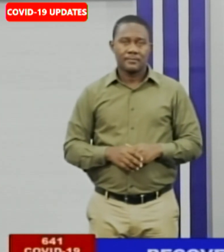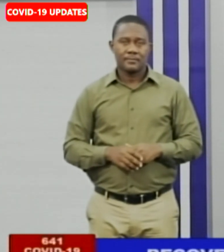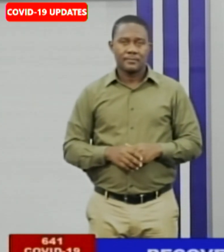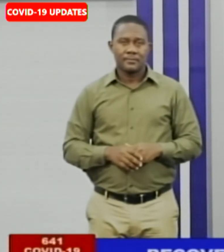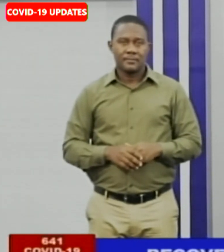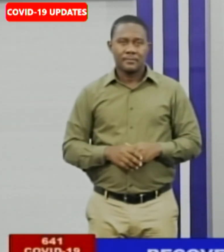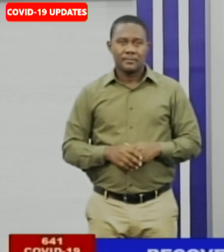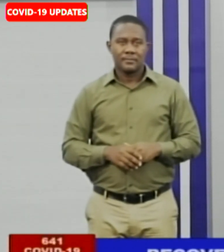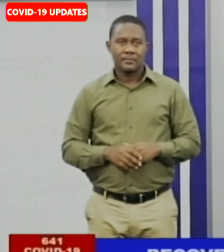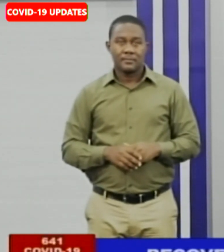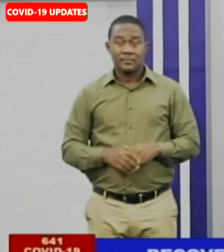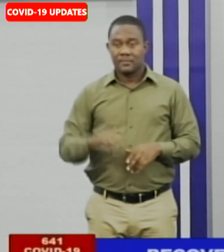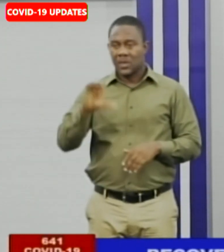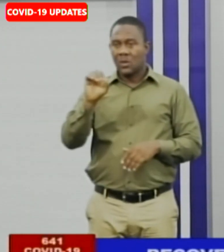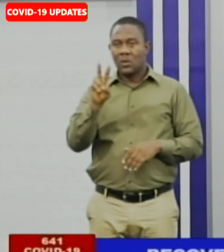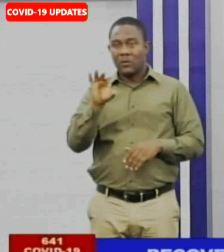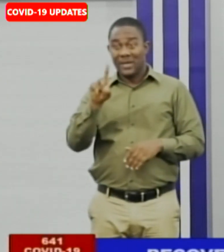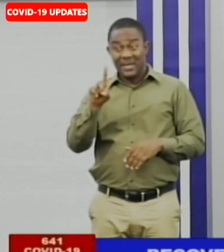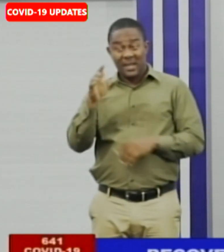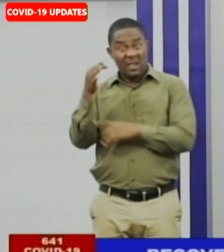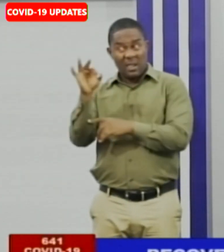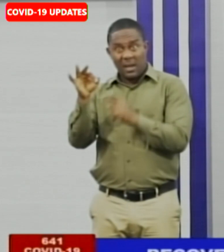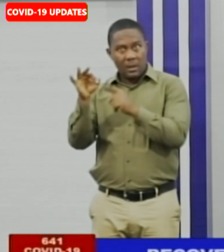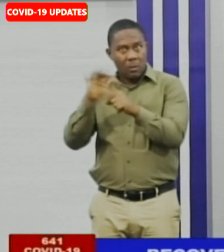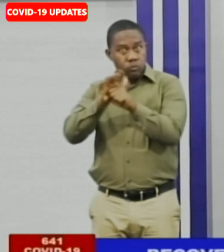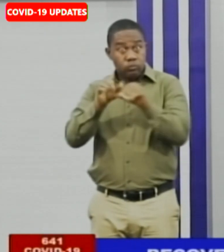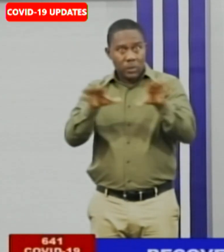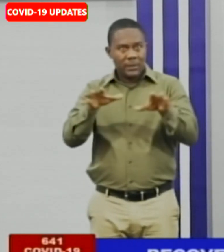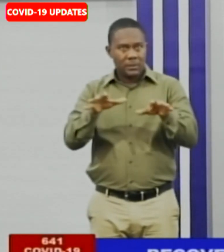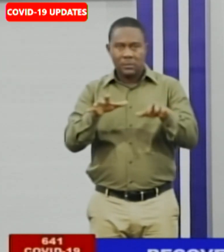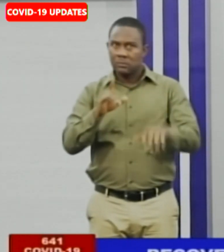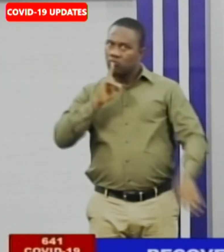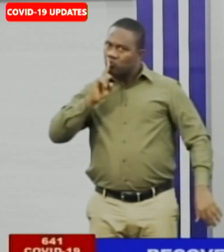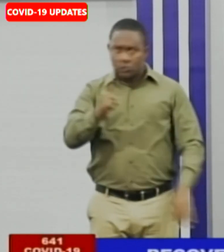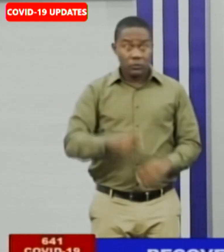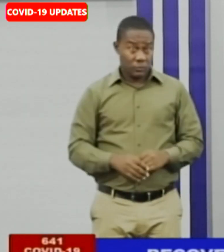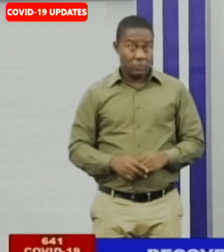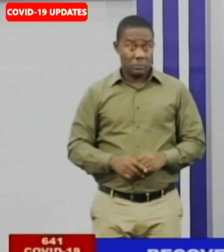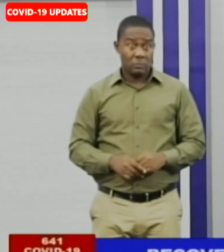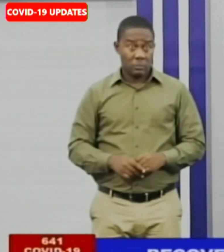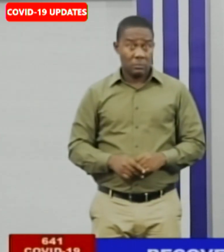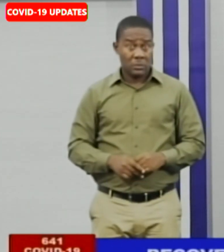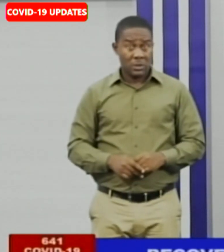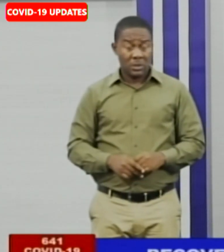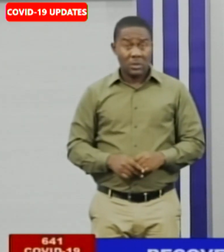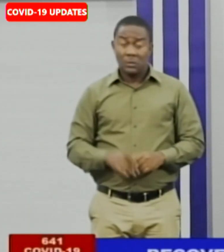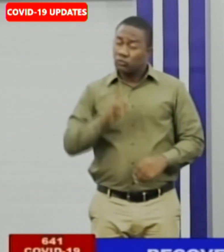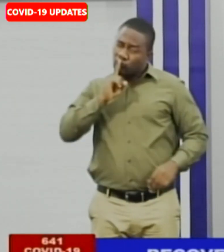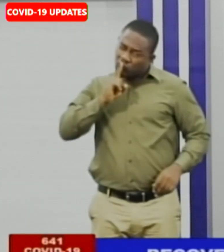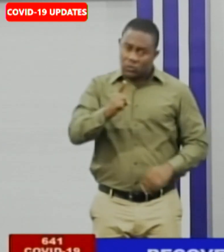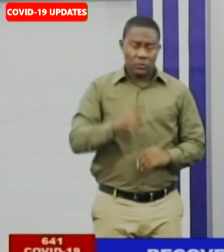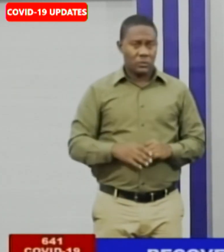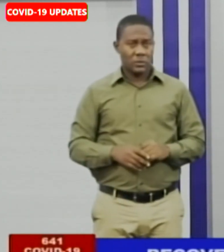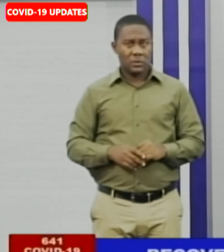COVID-19, let me tell you that is real. COVID-19, coronavirus, it is real. I'm